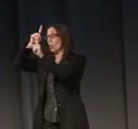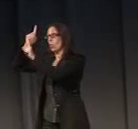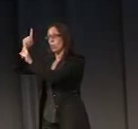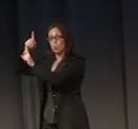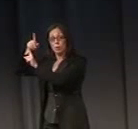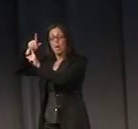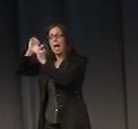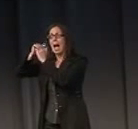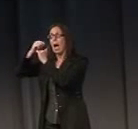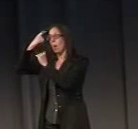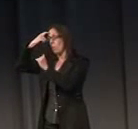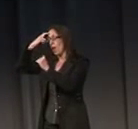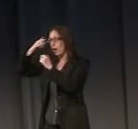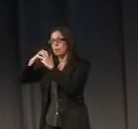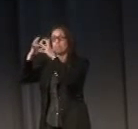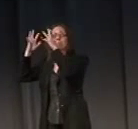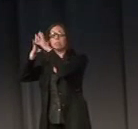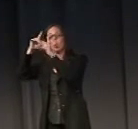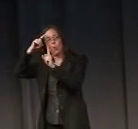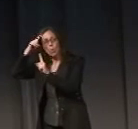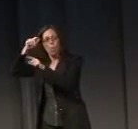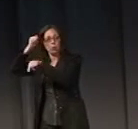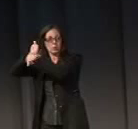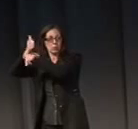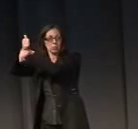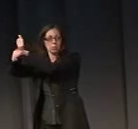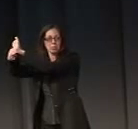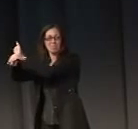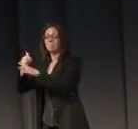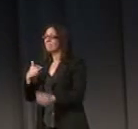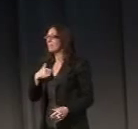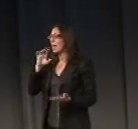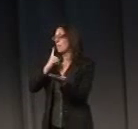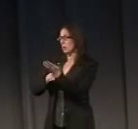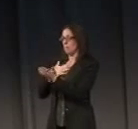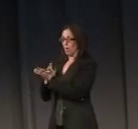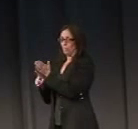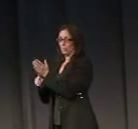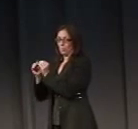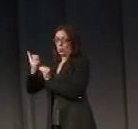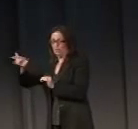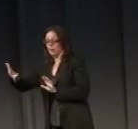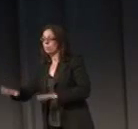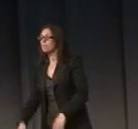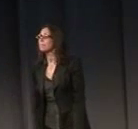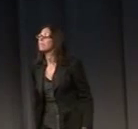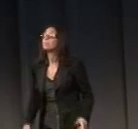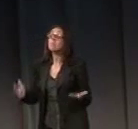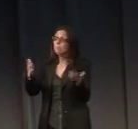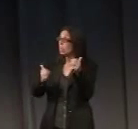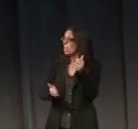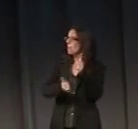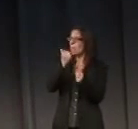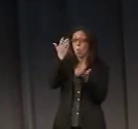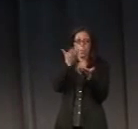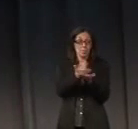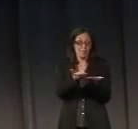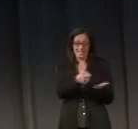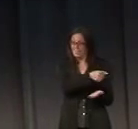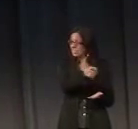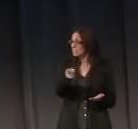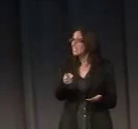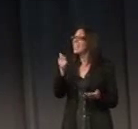I might get a chance to talk a bit about some of my research. OK, so it turns out that for most objects, color is not at all useful